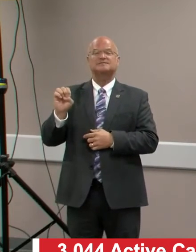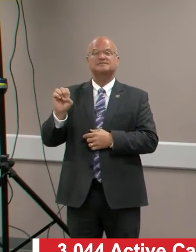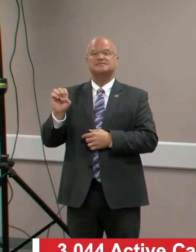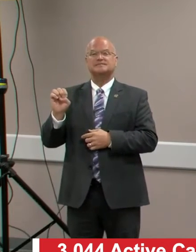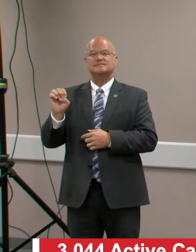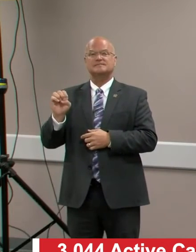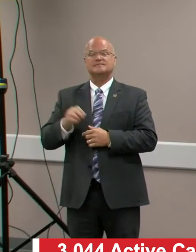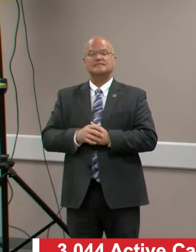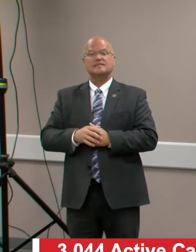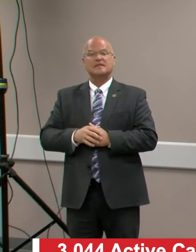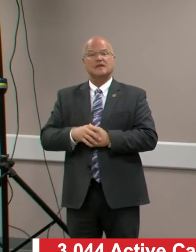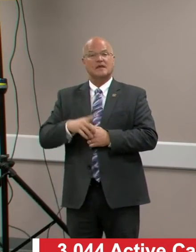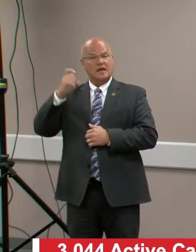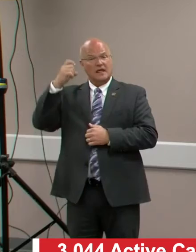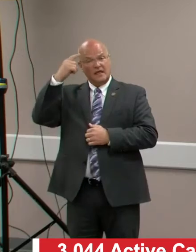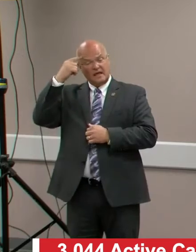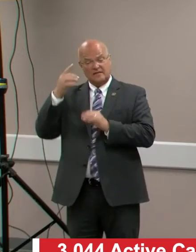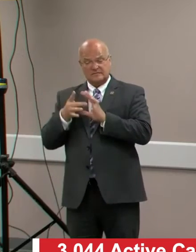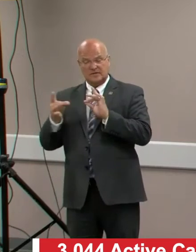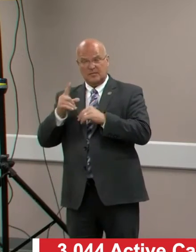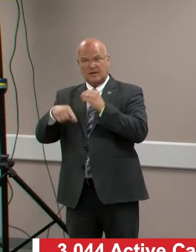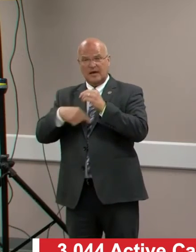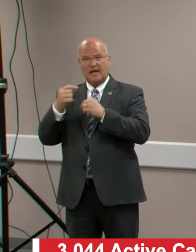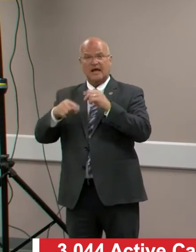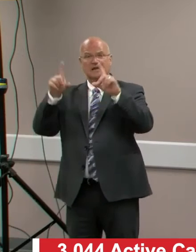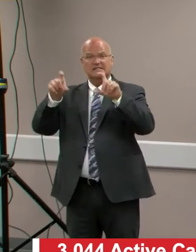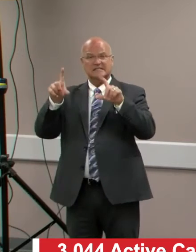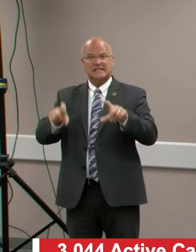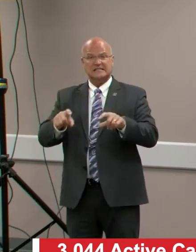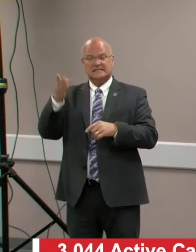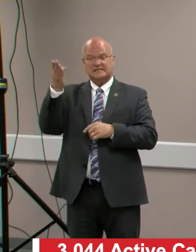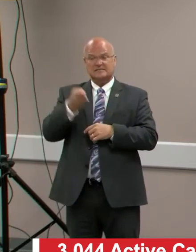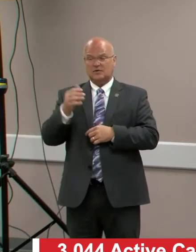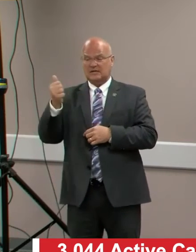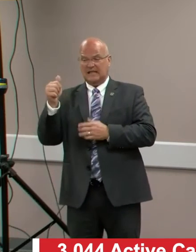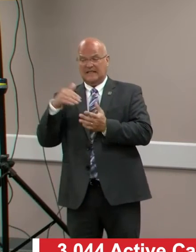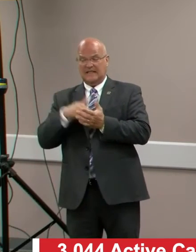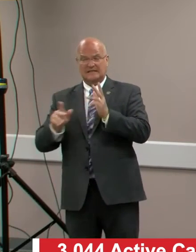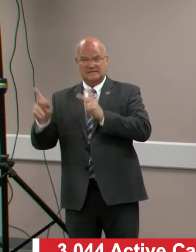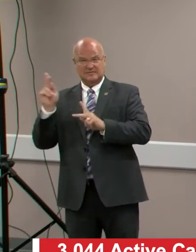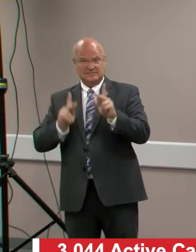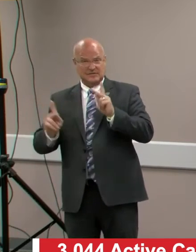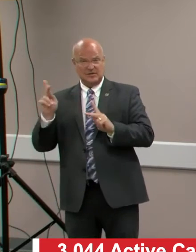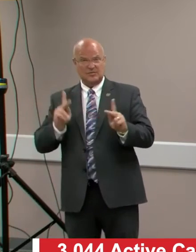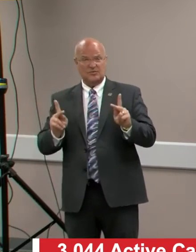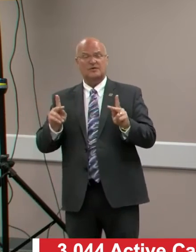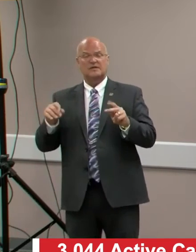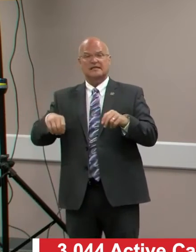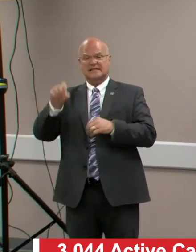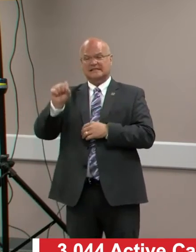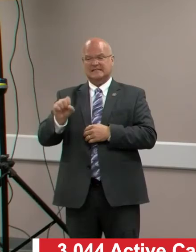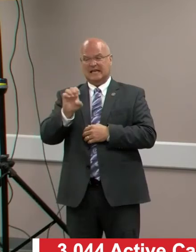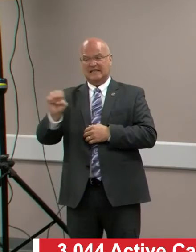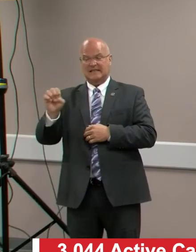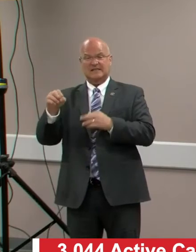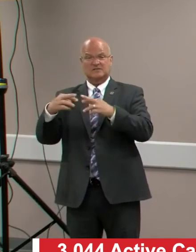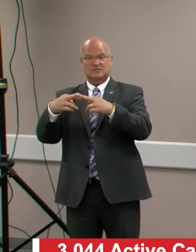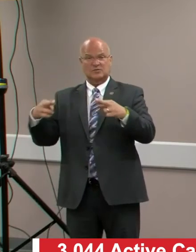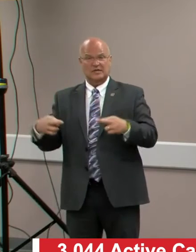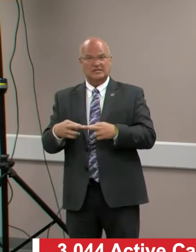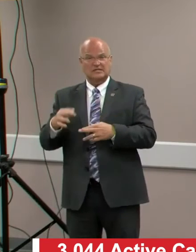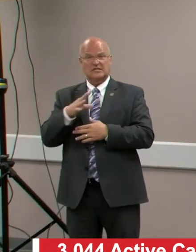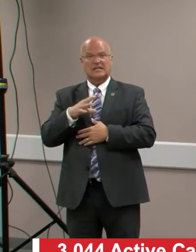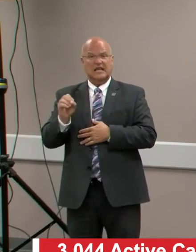The Governor's already mentioned our testing per capita here in Southeast Region and